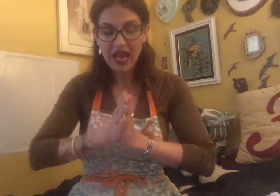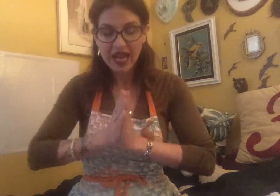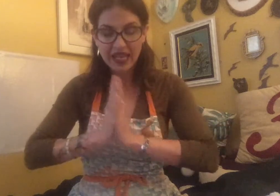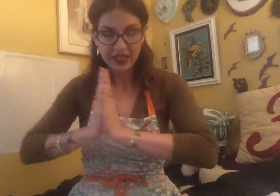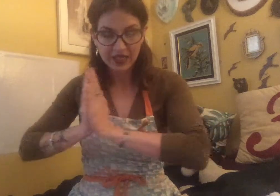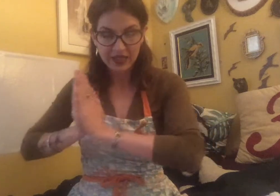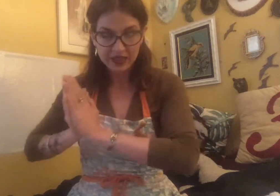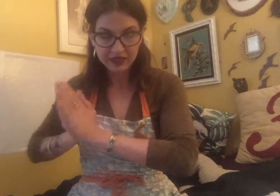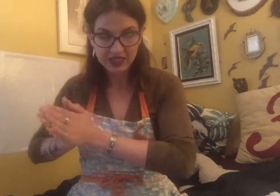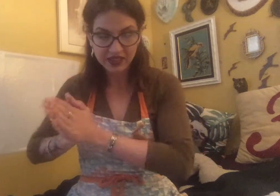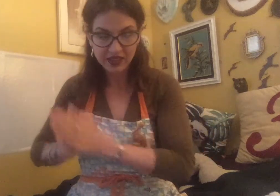B-I-T.